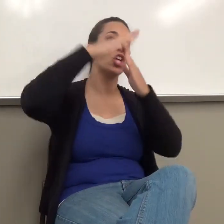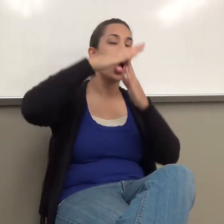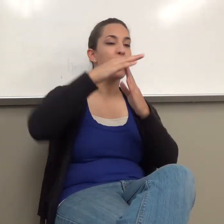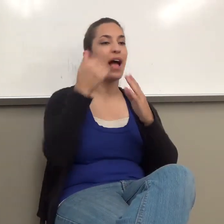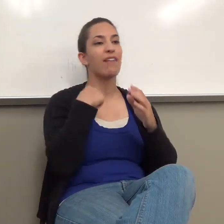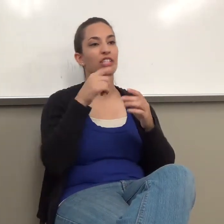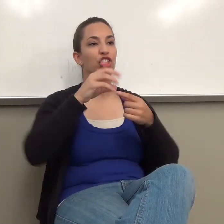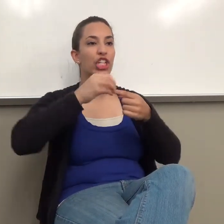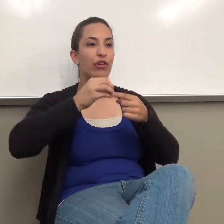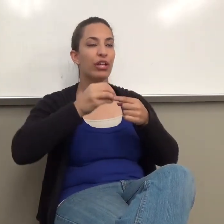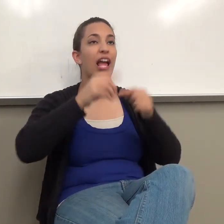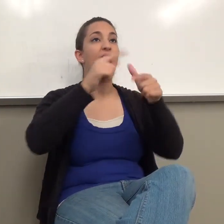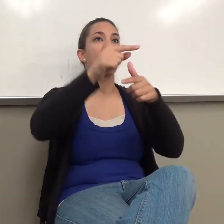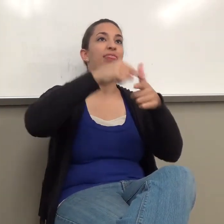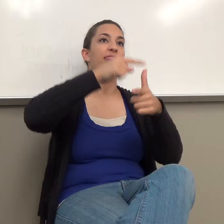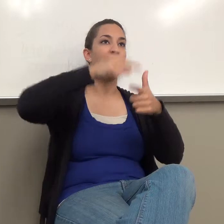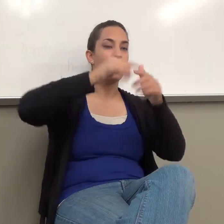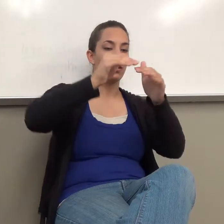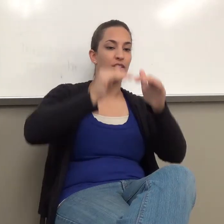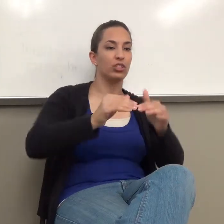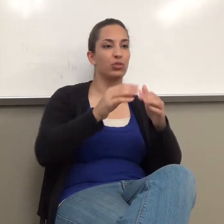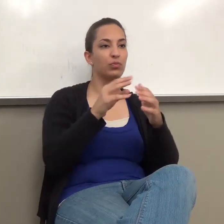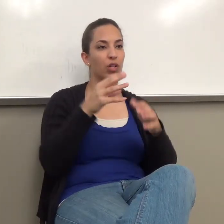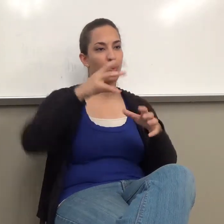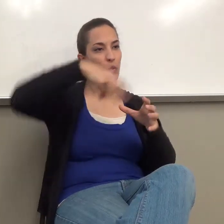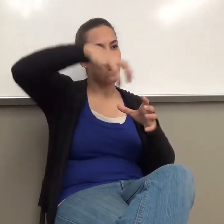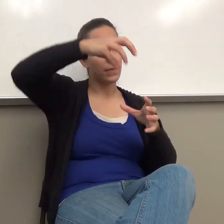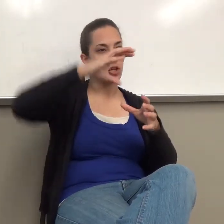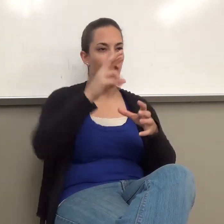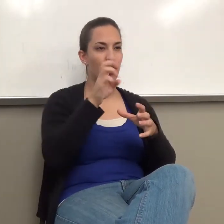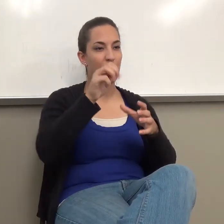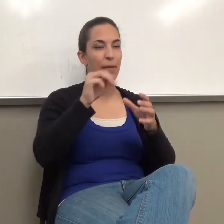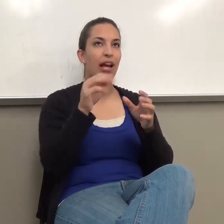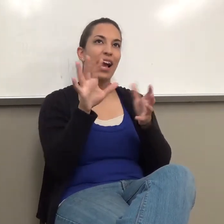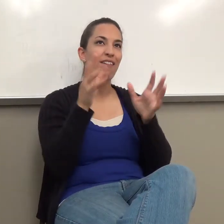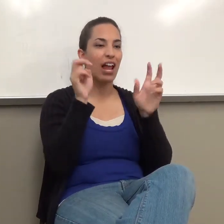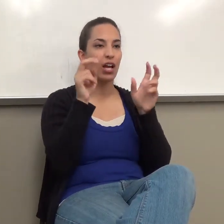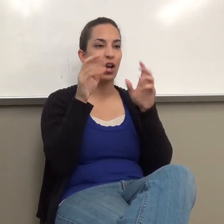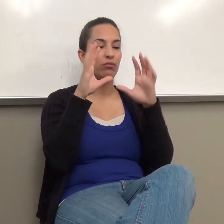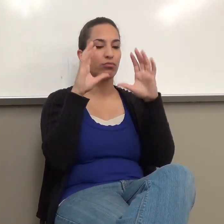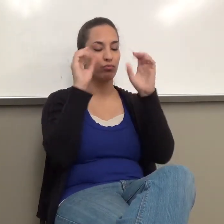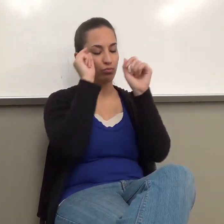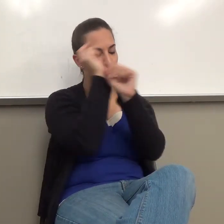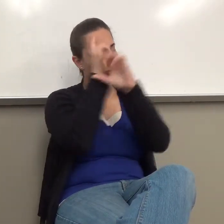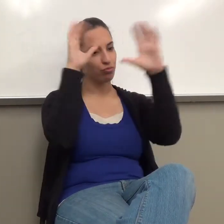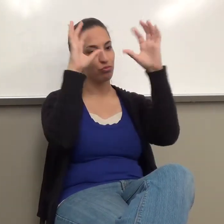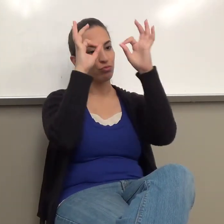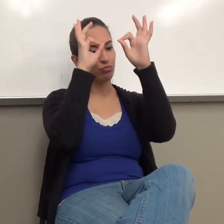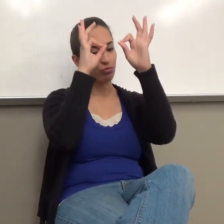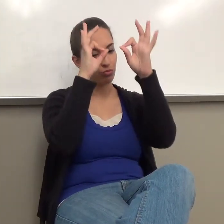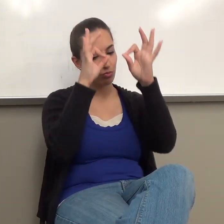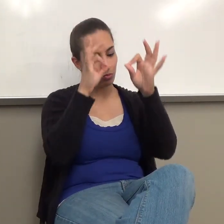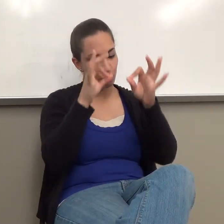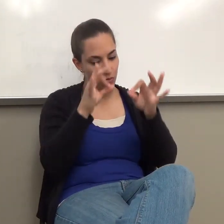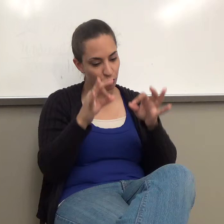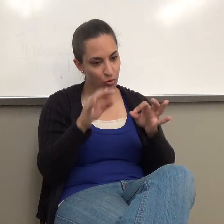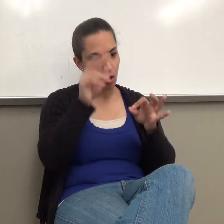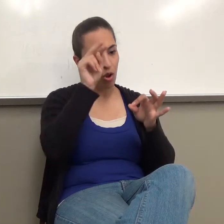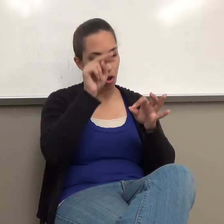cream. So same kind of thing, you're kind of moving. If you're describing the room, you do the walls, then the ceiling, then the furniture, whatever